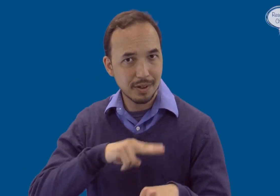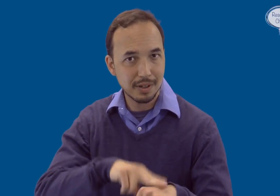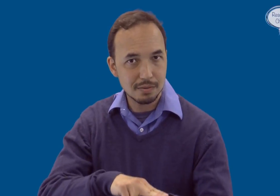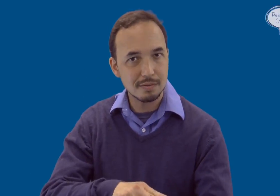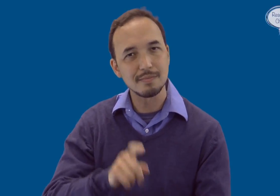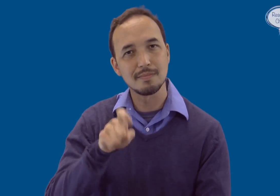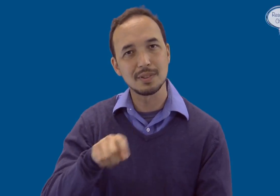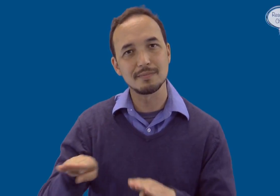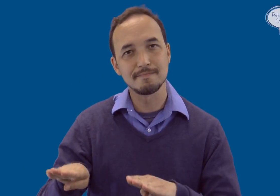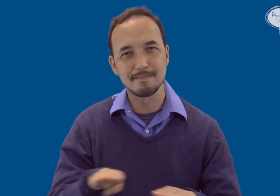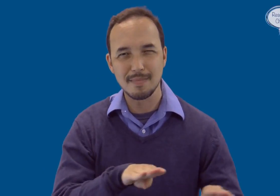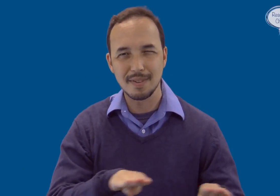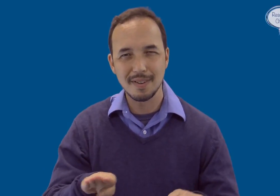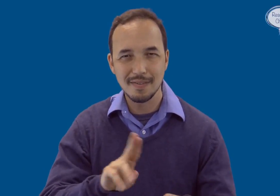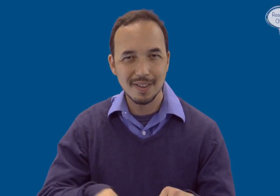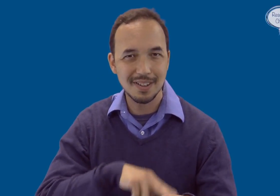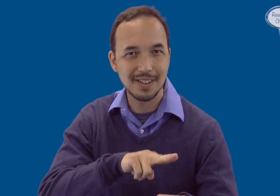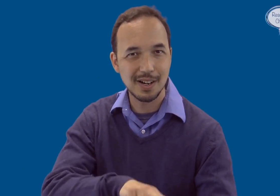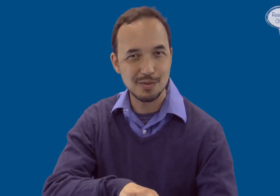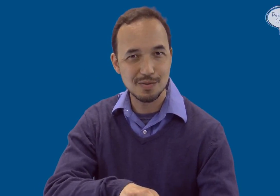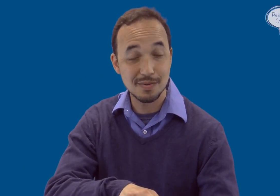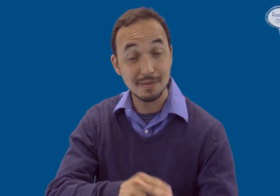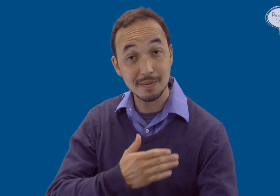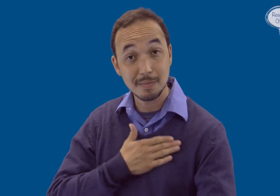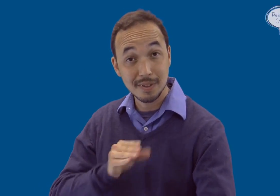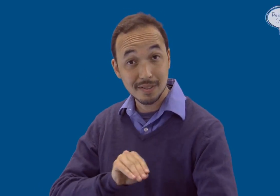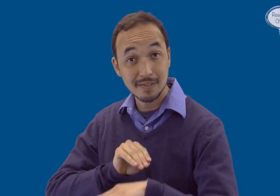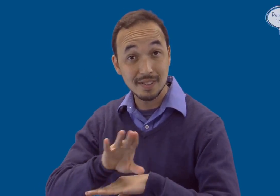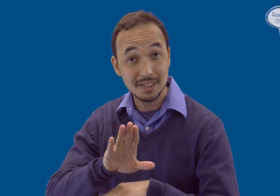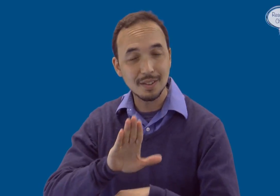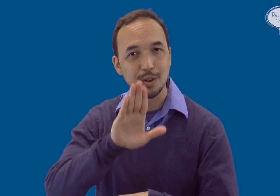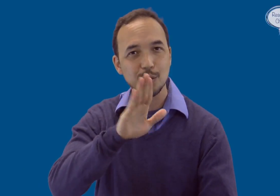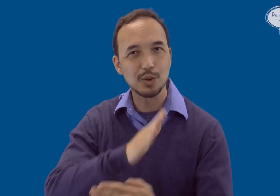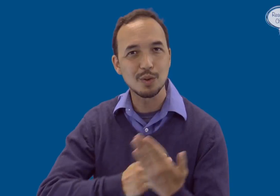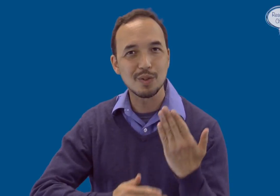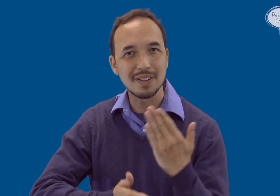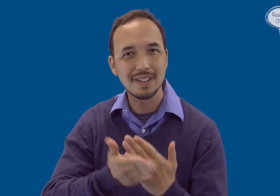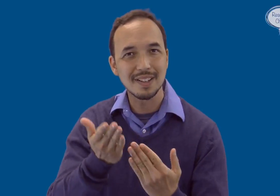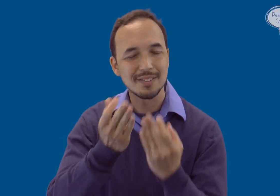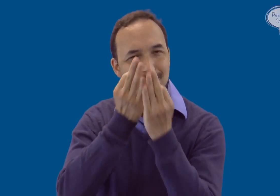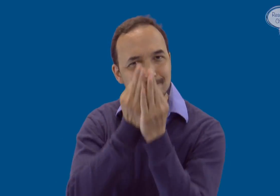natural, you have to behave naturally. And my advice is free your hands.